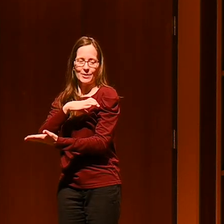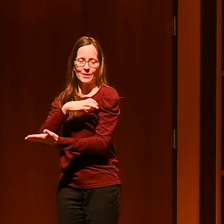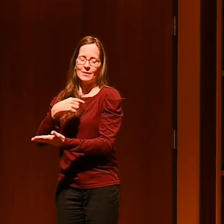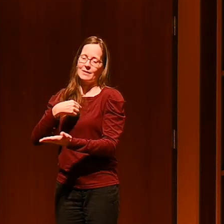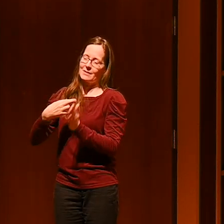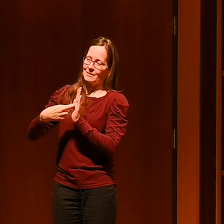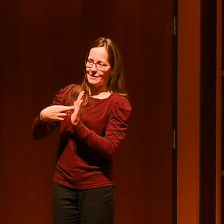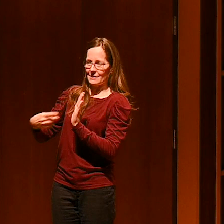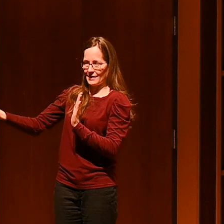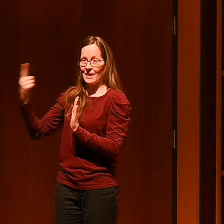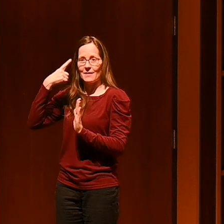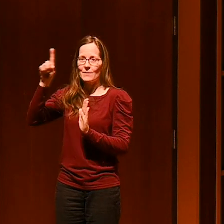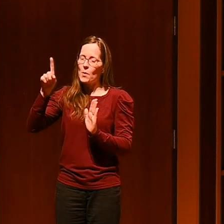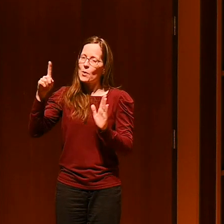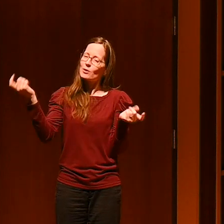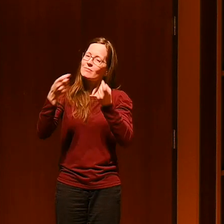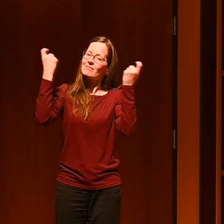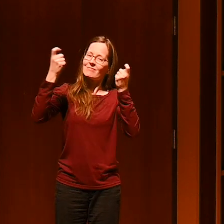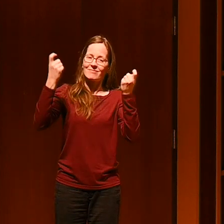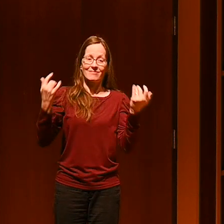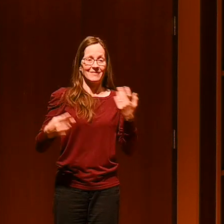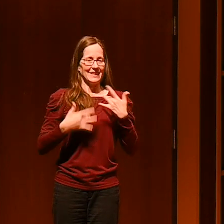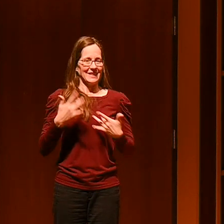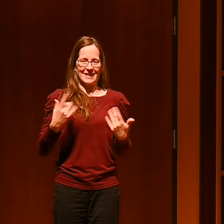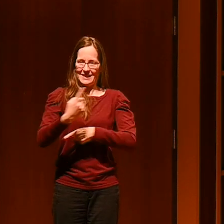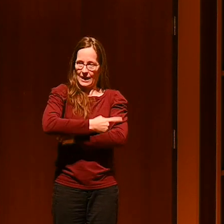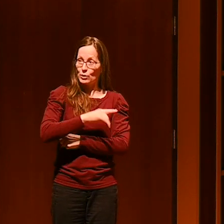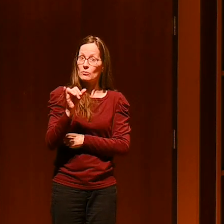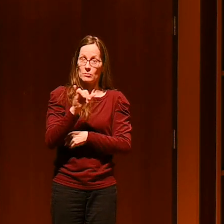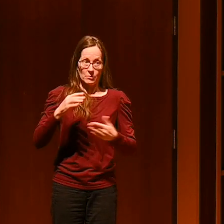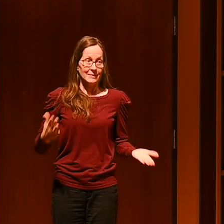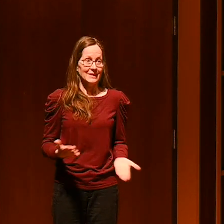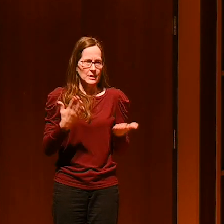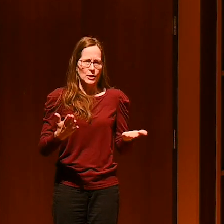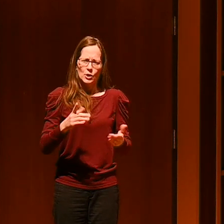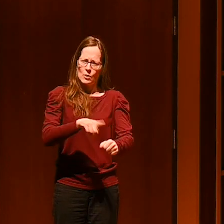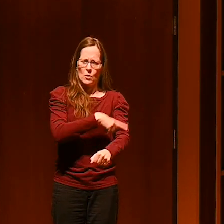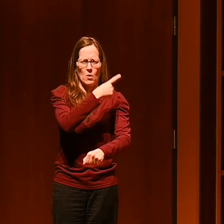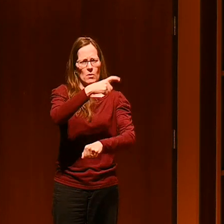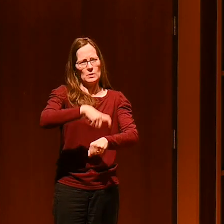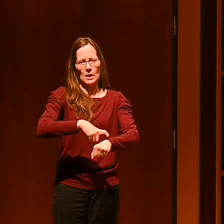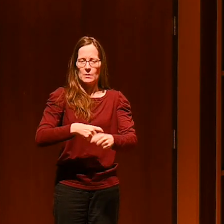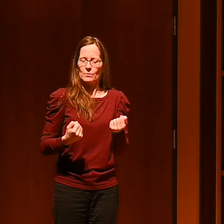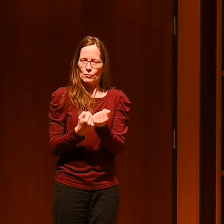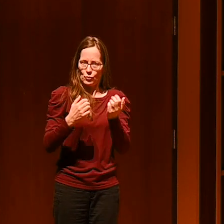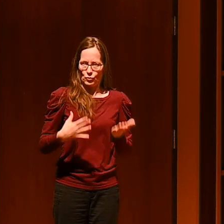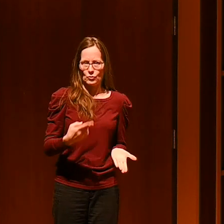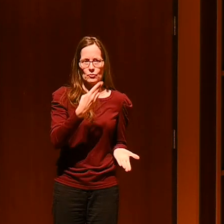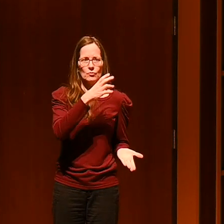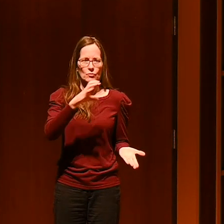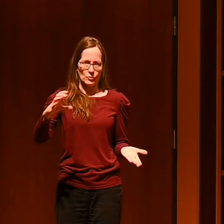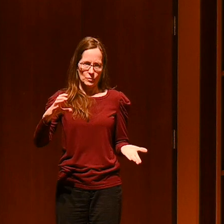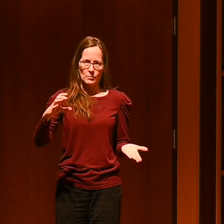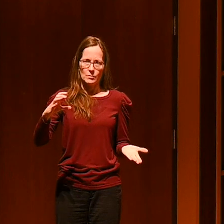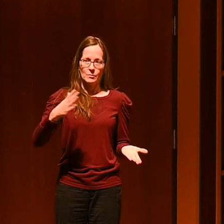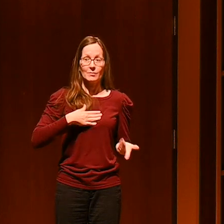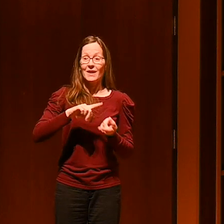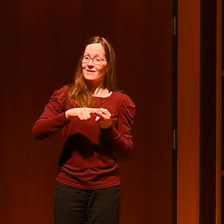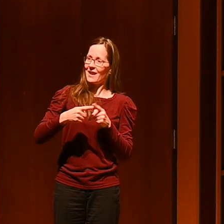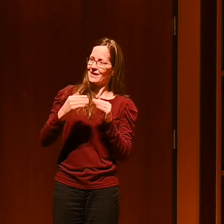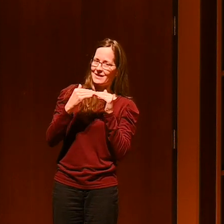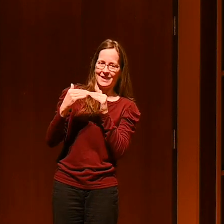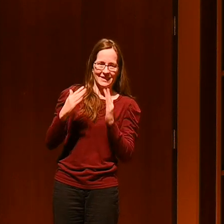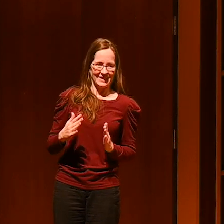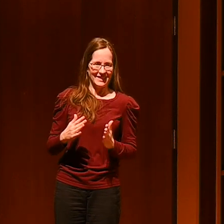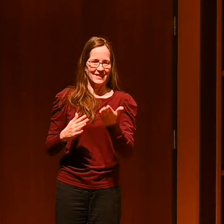Also in person with us is a longtime supporter of Howard Community College, my friend and my colleague,